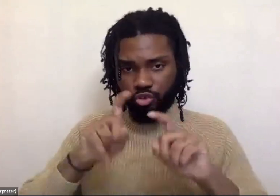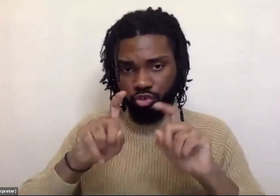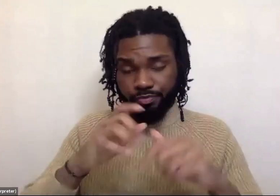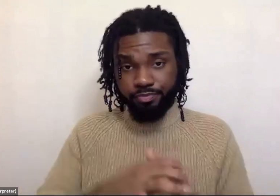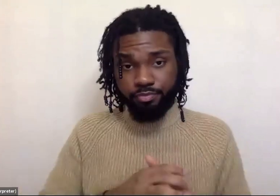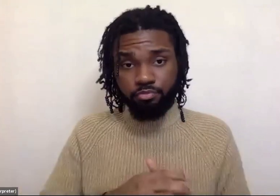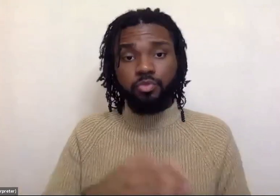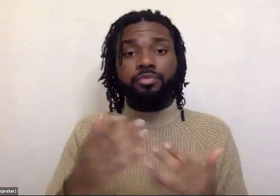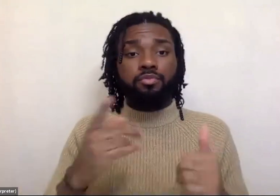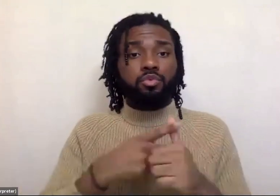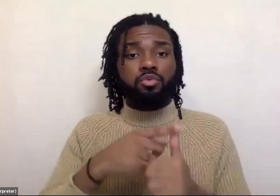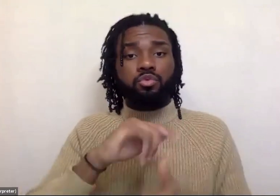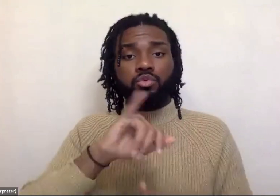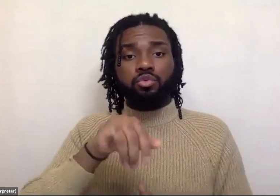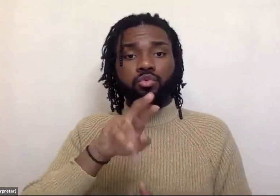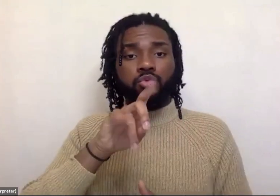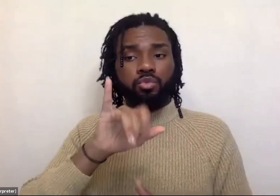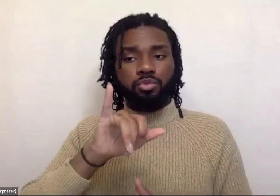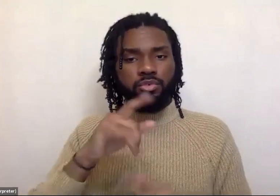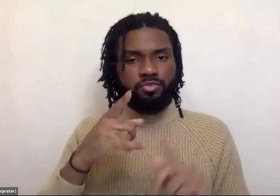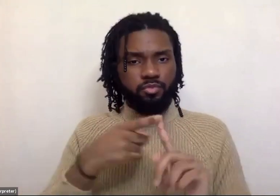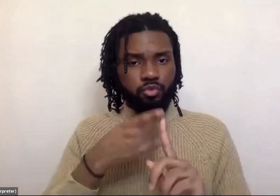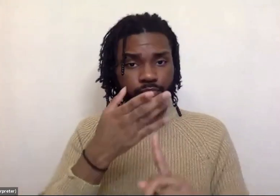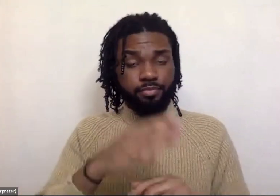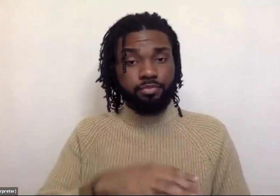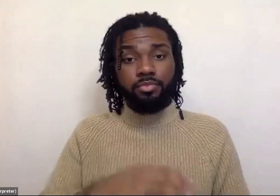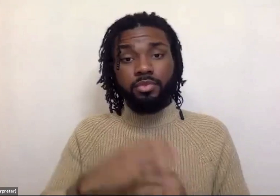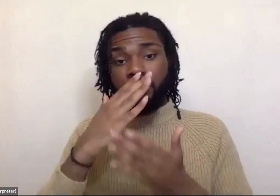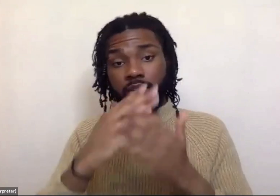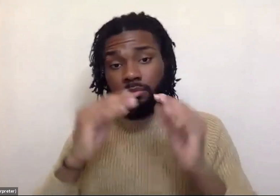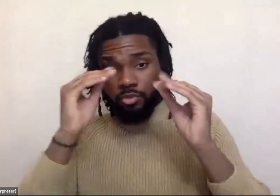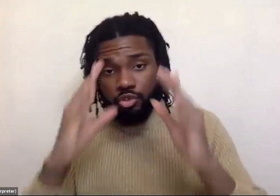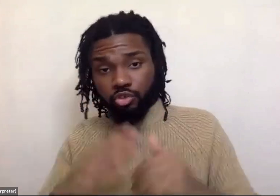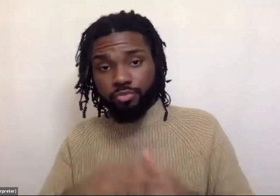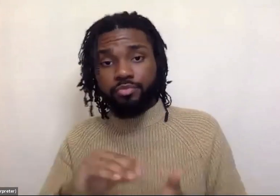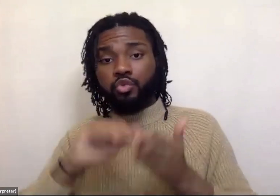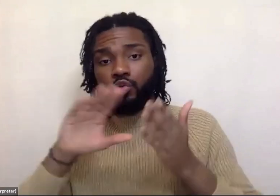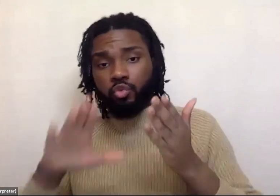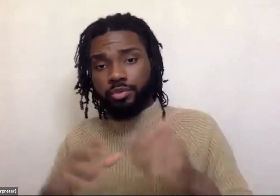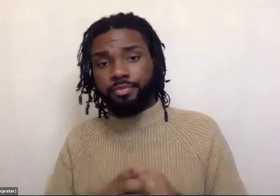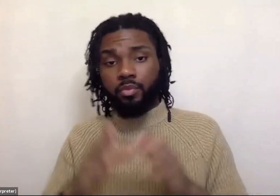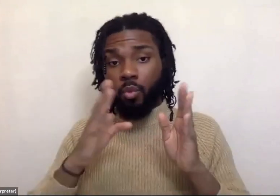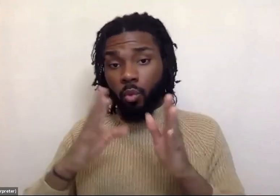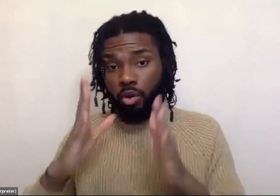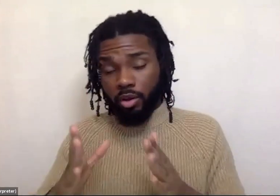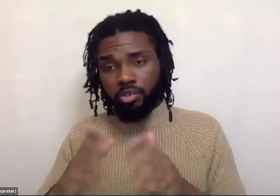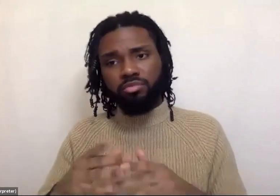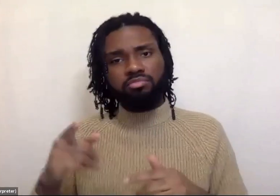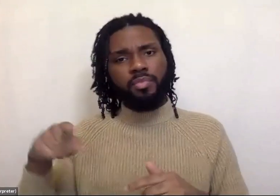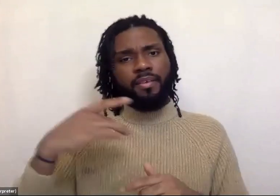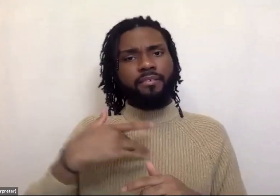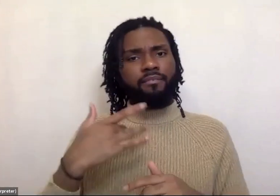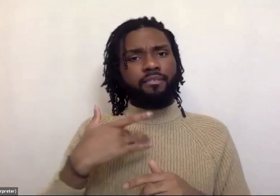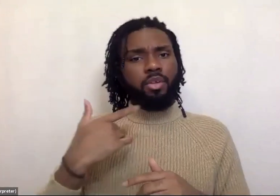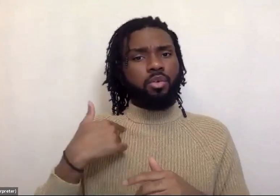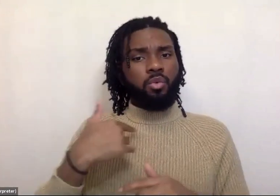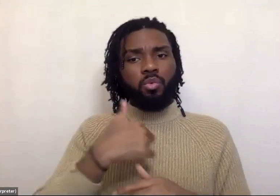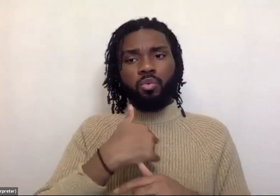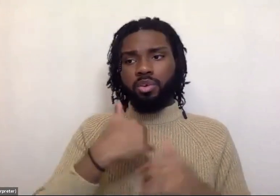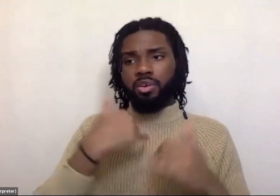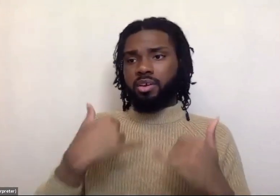you. Some teachers, students, activists, and organizers feel that we are working in conditions that